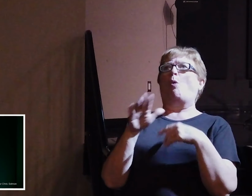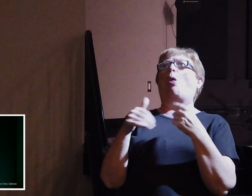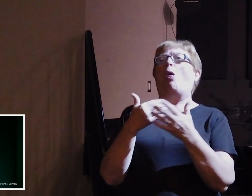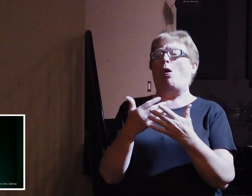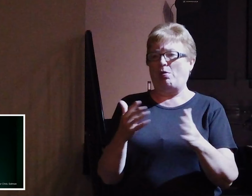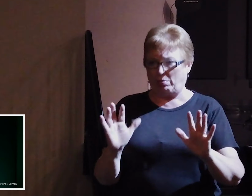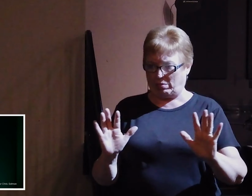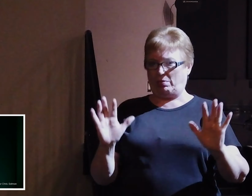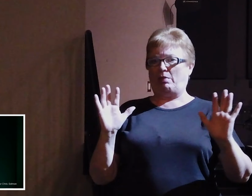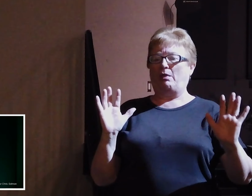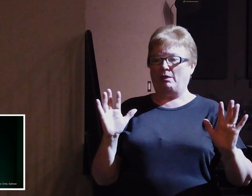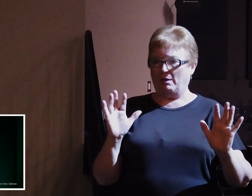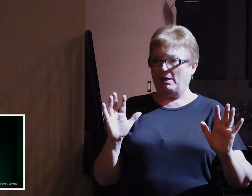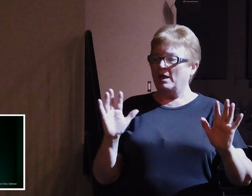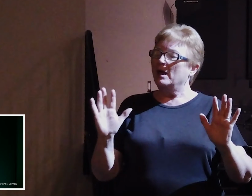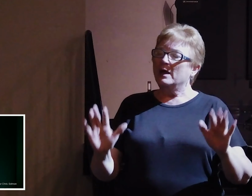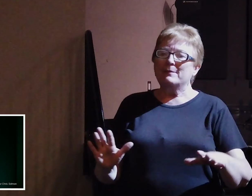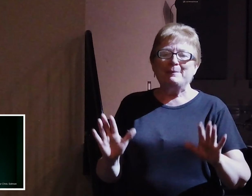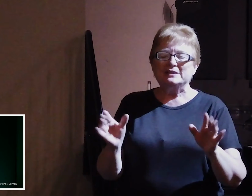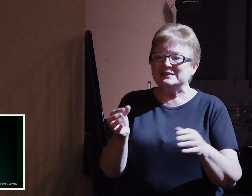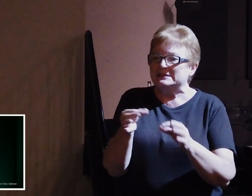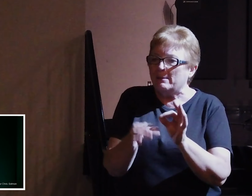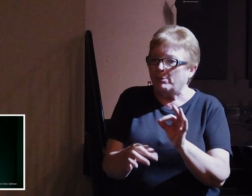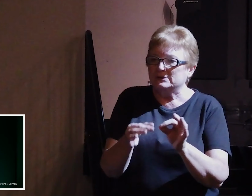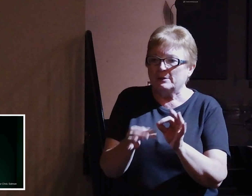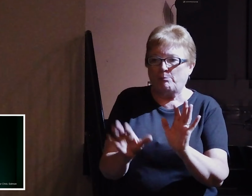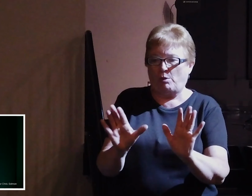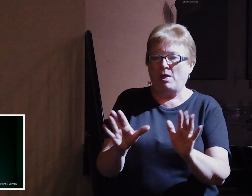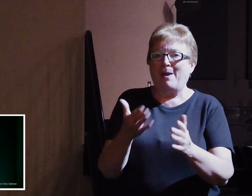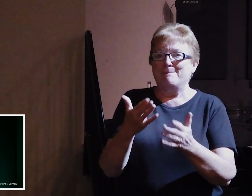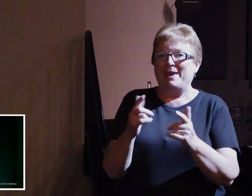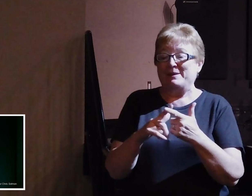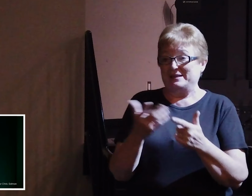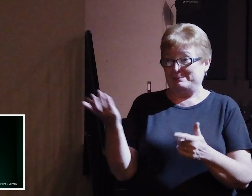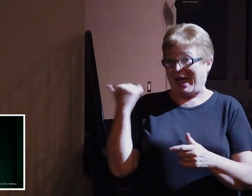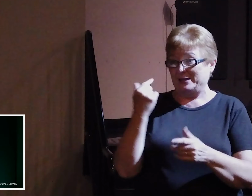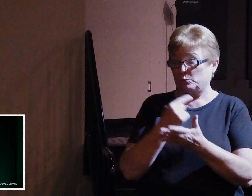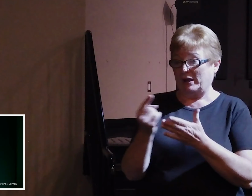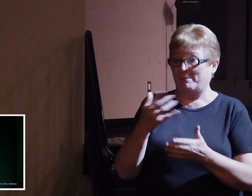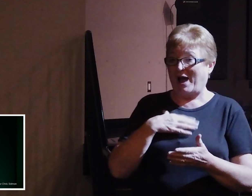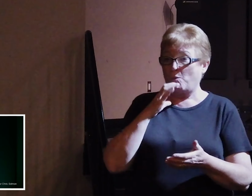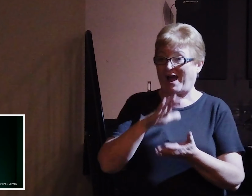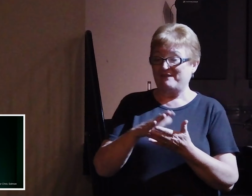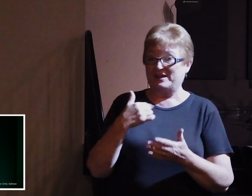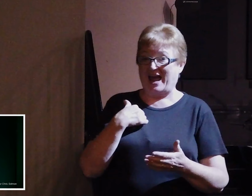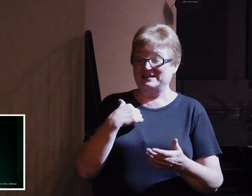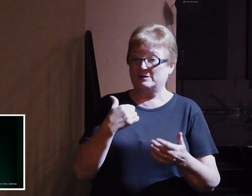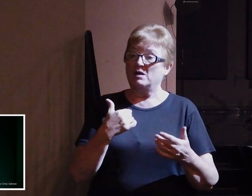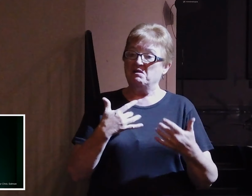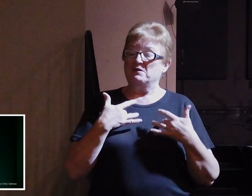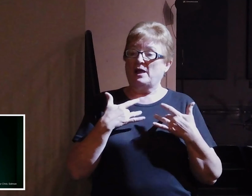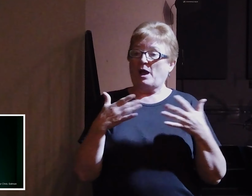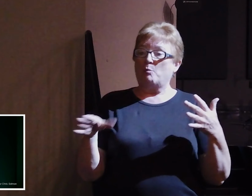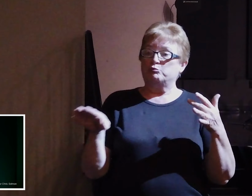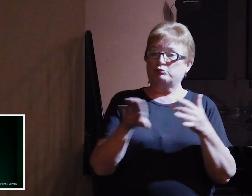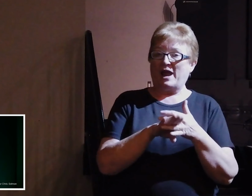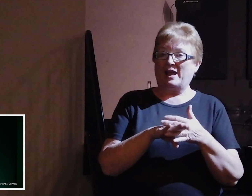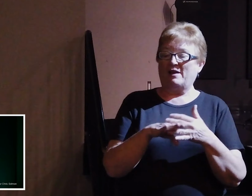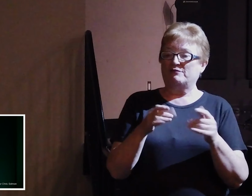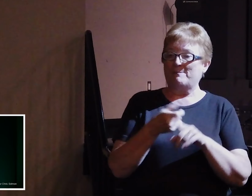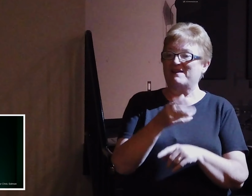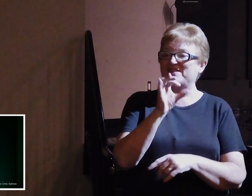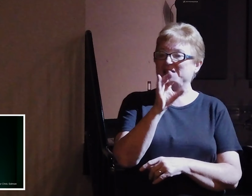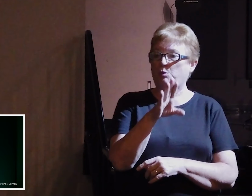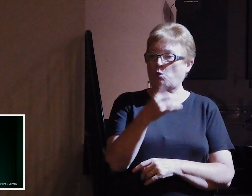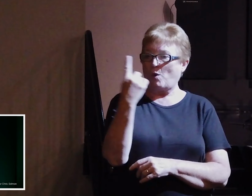Sometimes it actually just includes taking things away. This past week, my wife and I were like, okay, we're going to take a break from Facebook and social media.